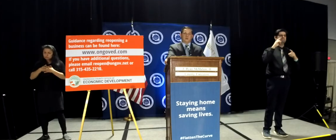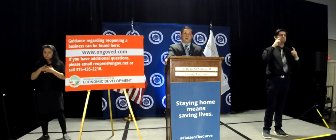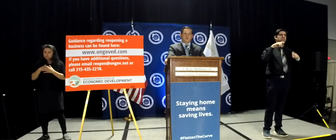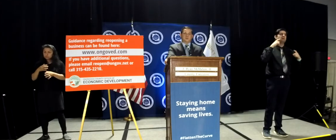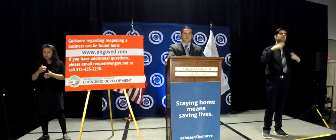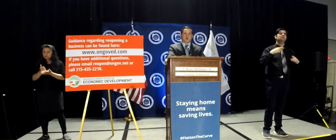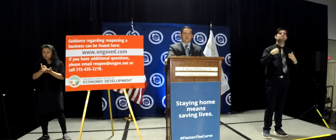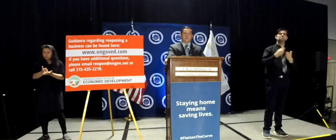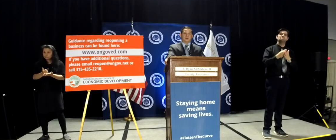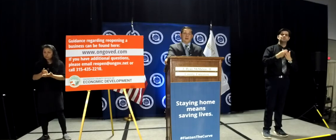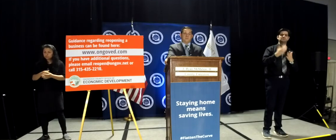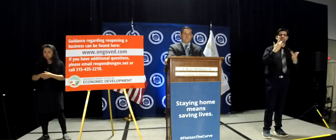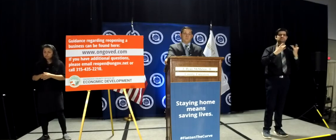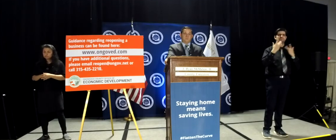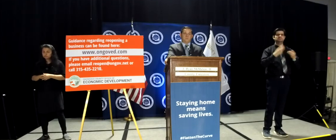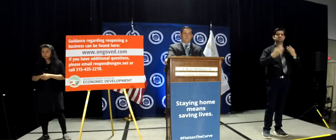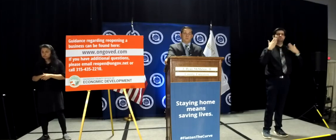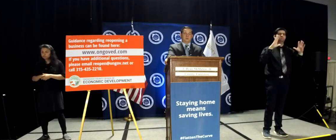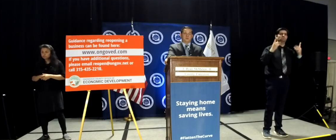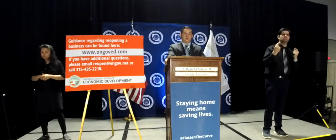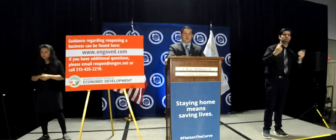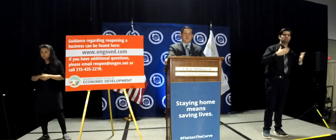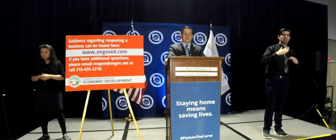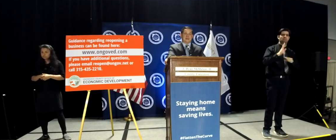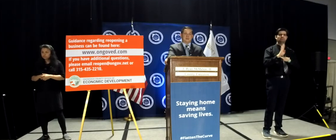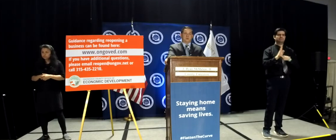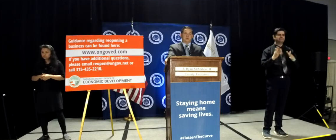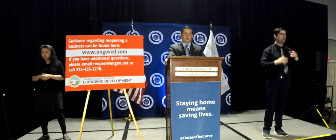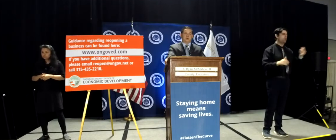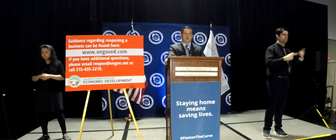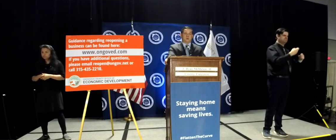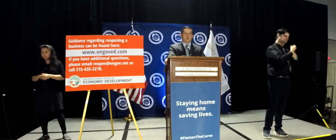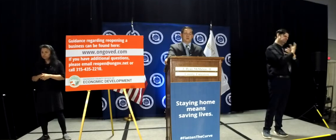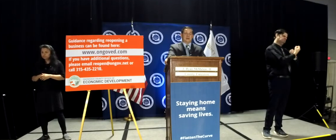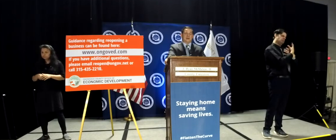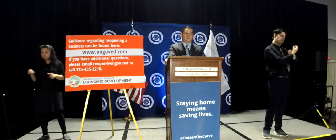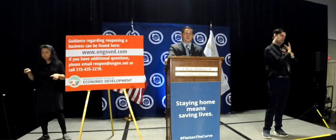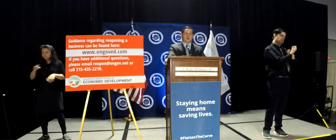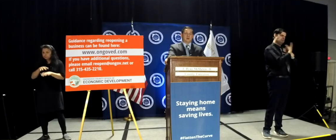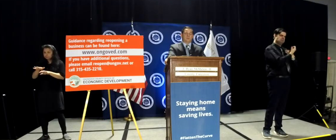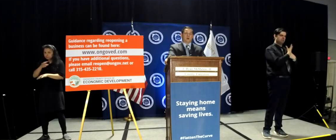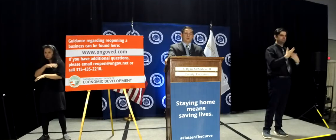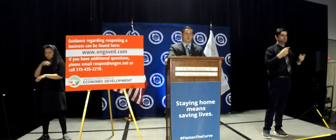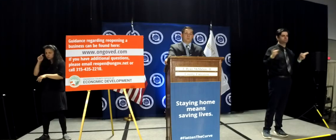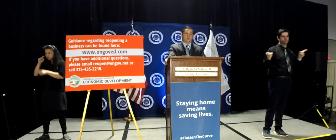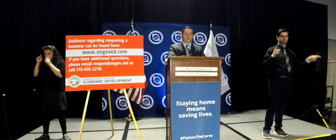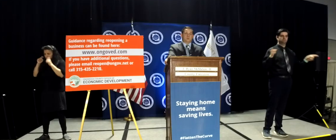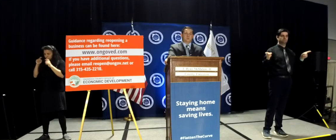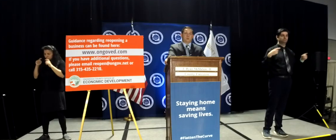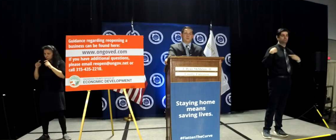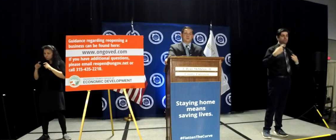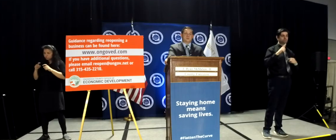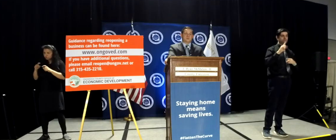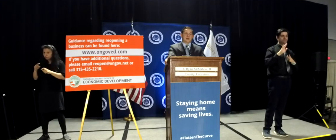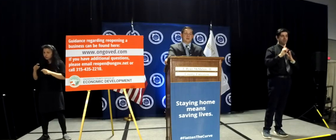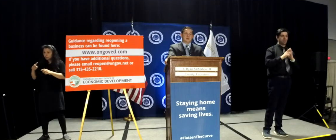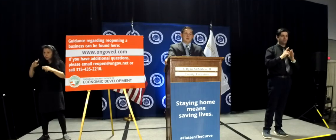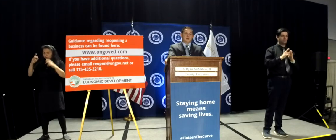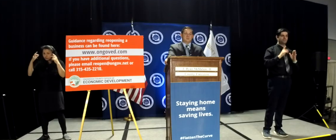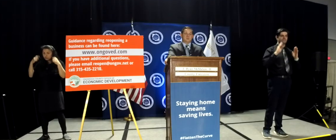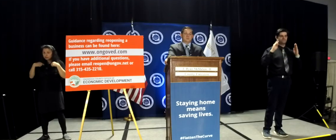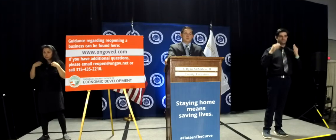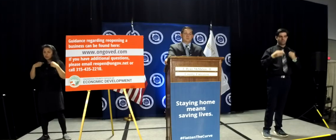last 24 hours, this has all been about them, making sure that today, whether you're at a hair salon or a barber, one of these small businesses,